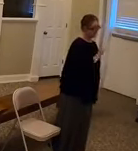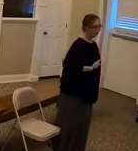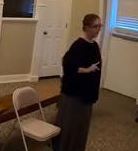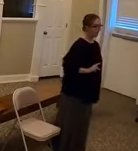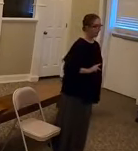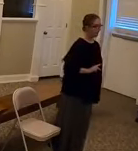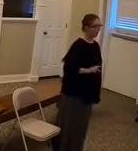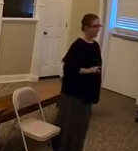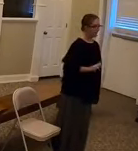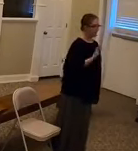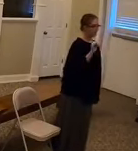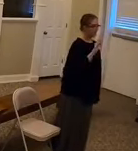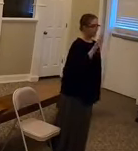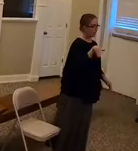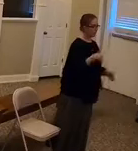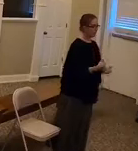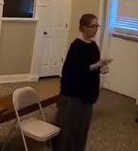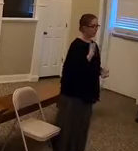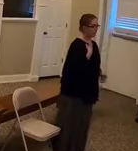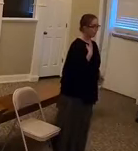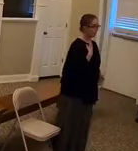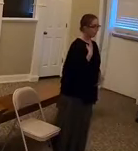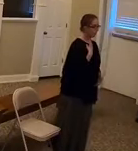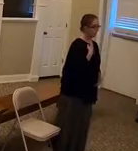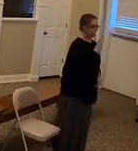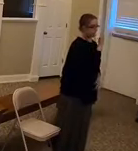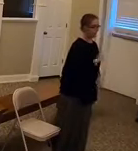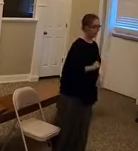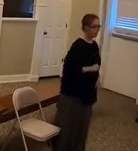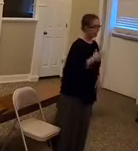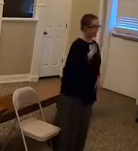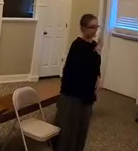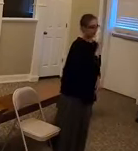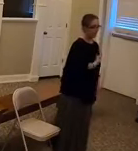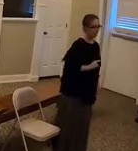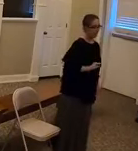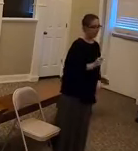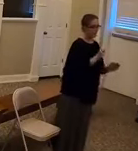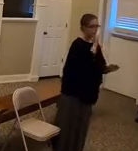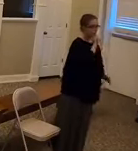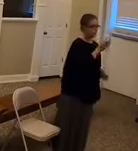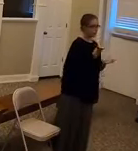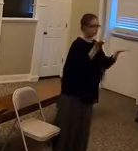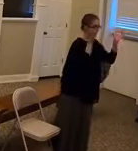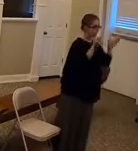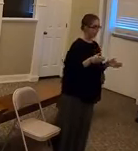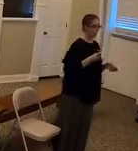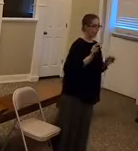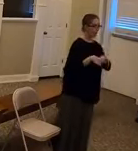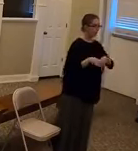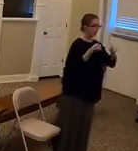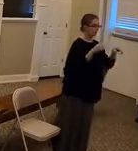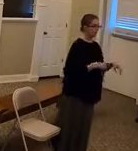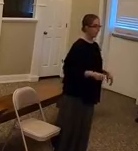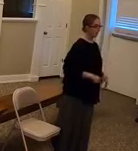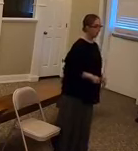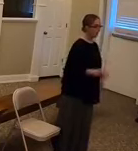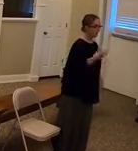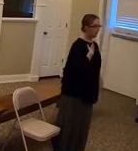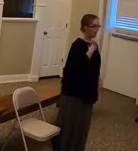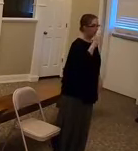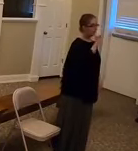king, according to all that my lord the king hath commanded his servant, so shall thy servant do. As